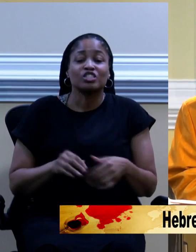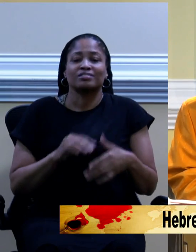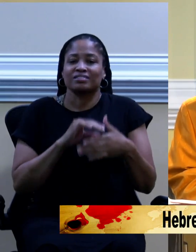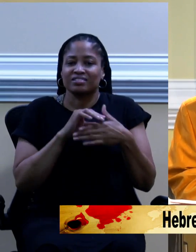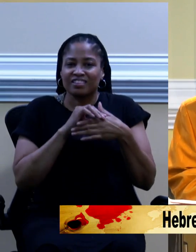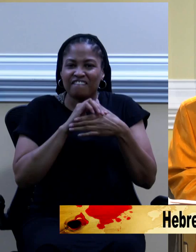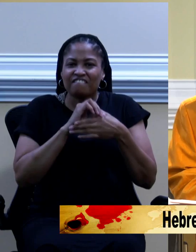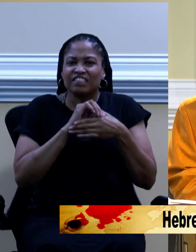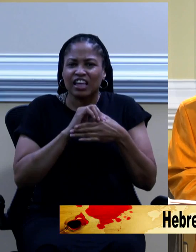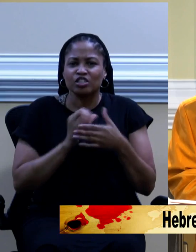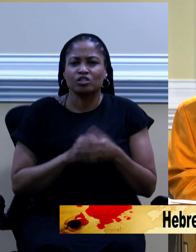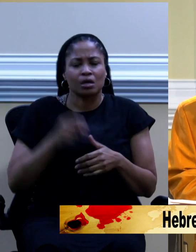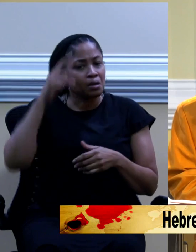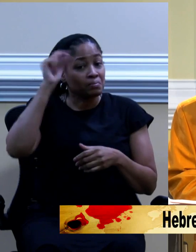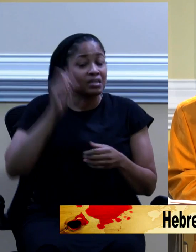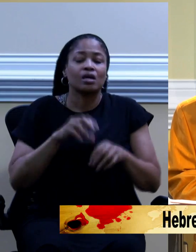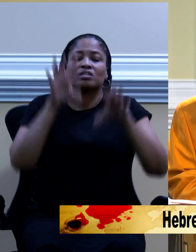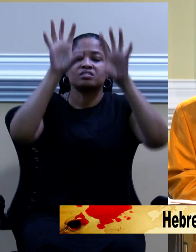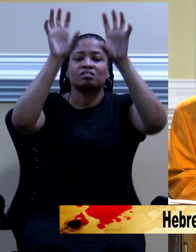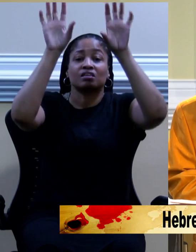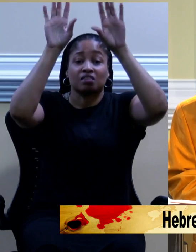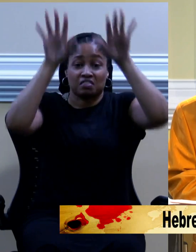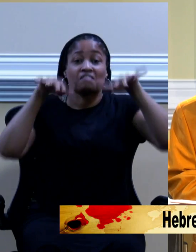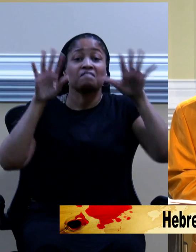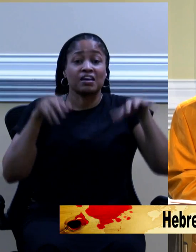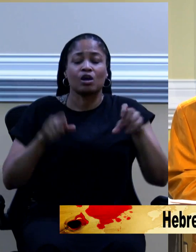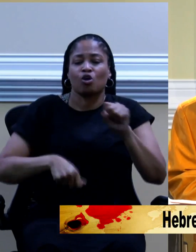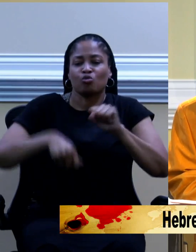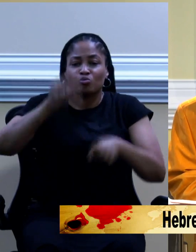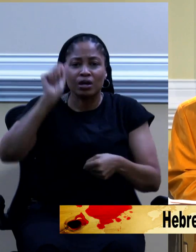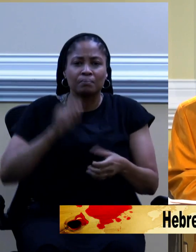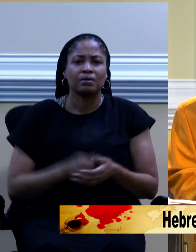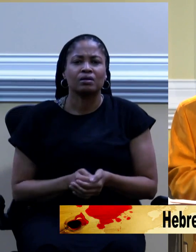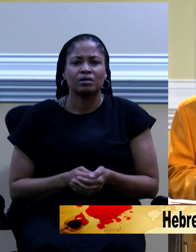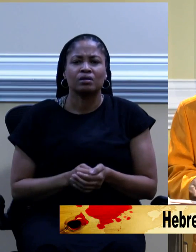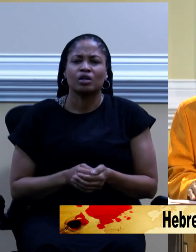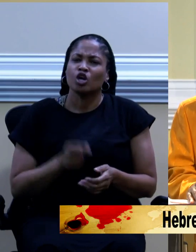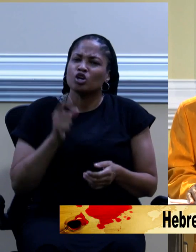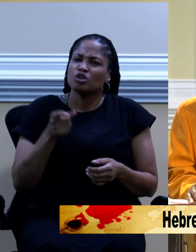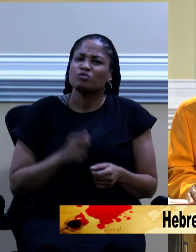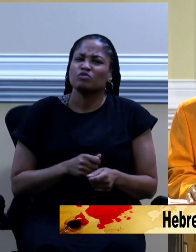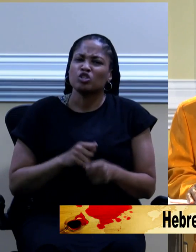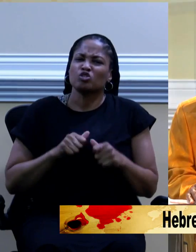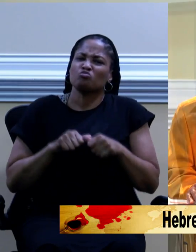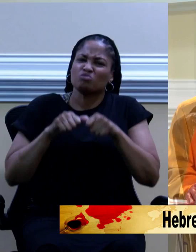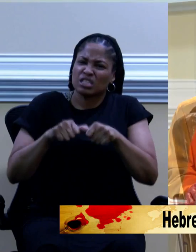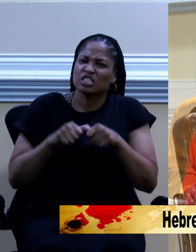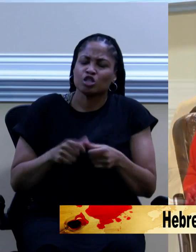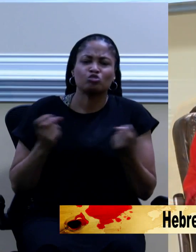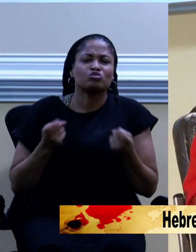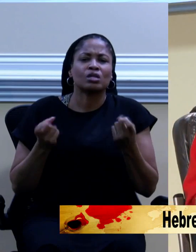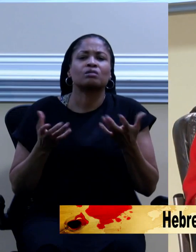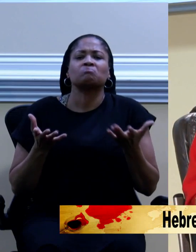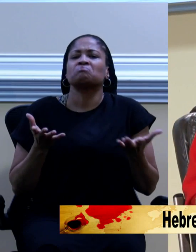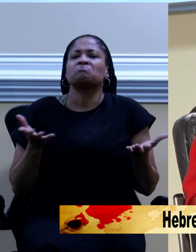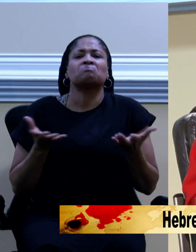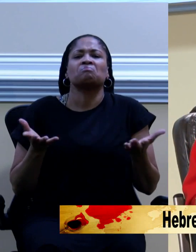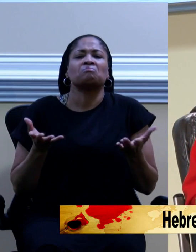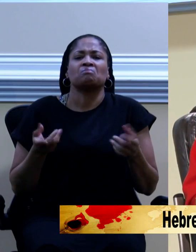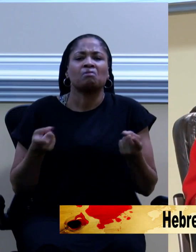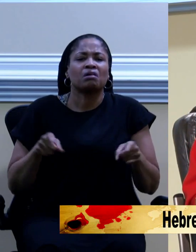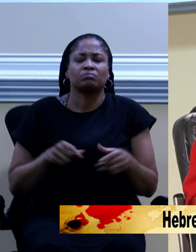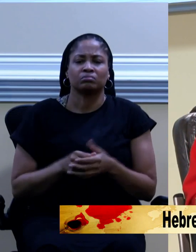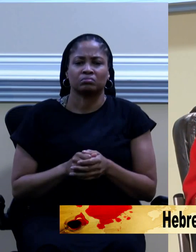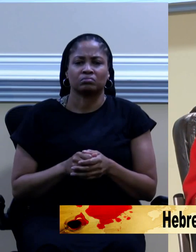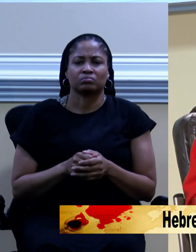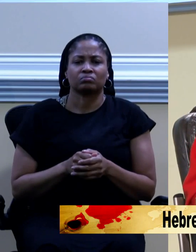the veil ripped. So what's going to happen now if you continue to sin? Skip down to verse 26 and go ahead. For if we sin willfully